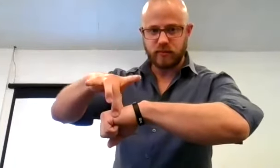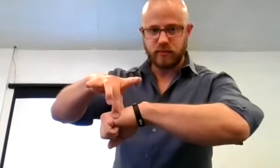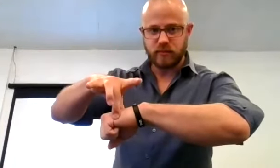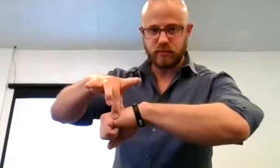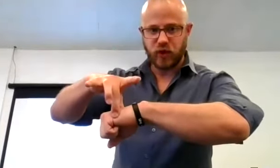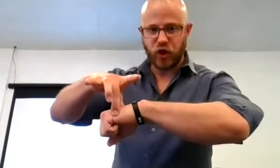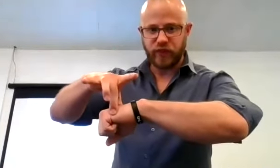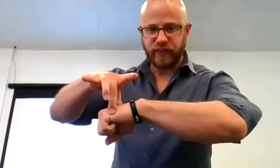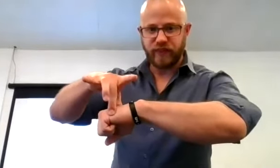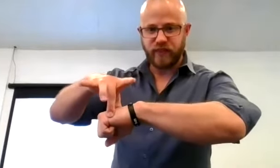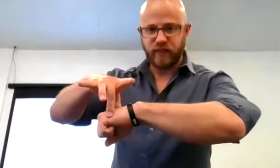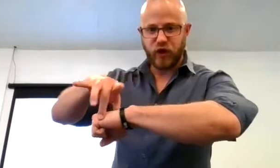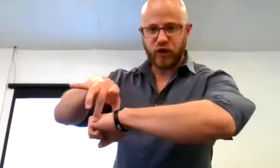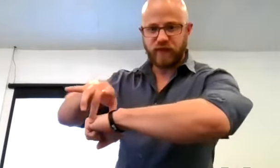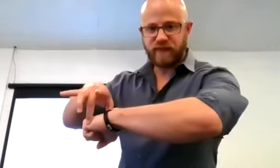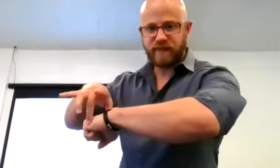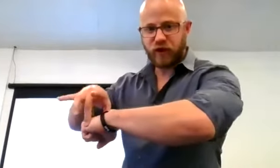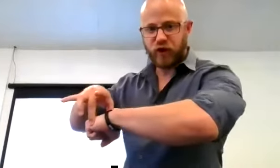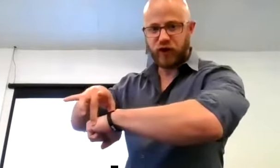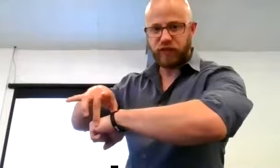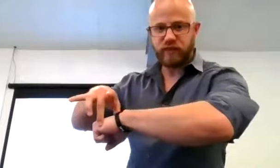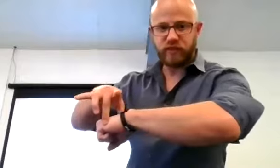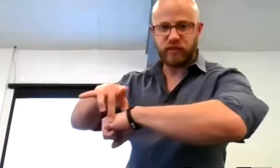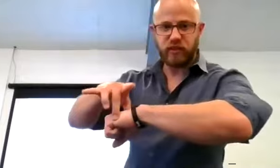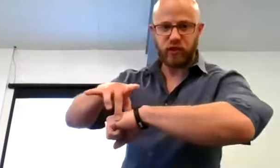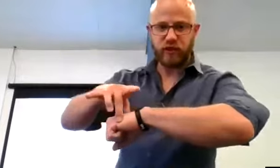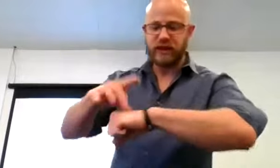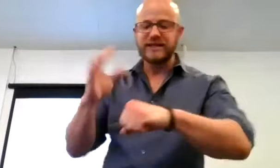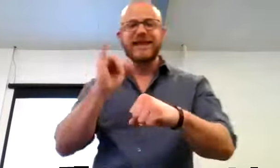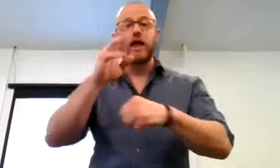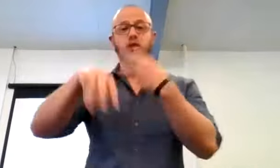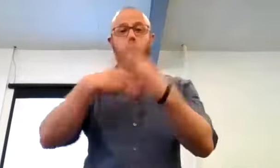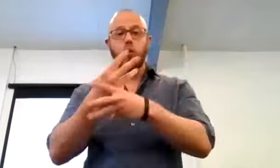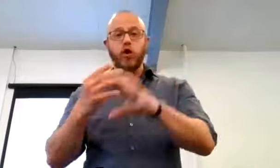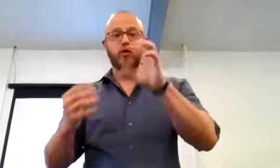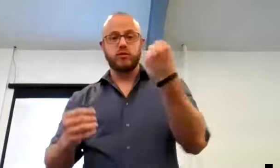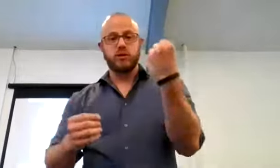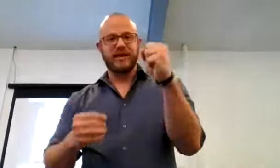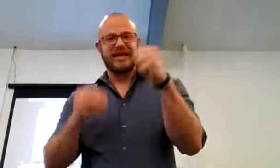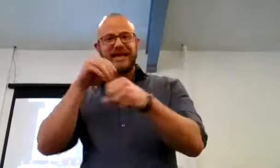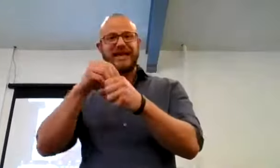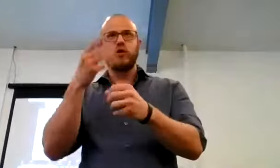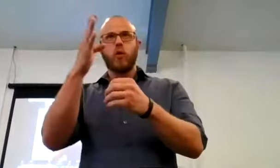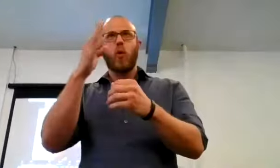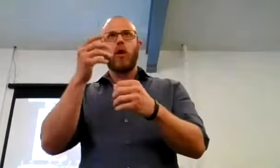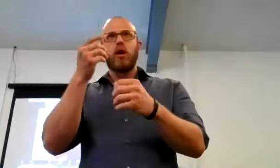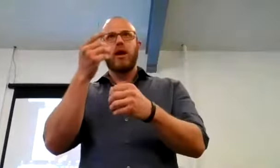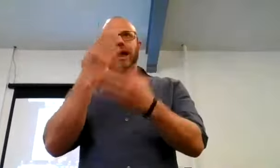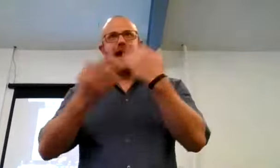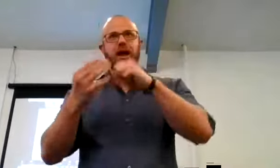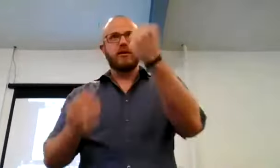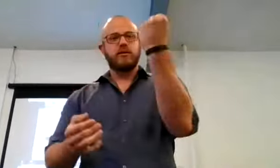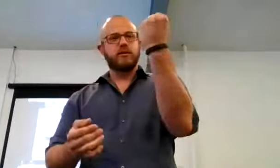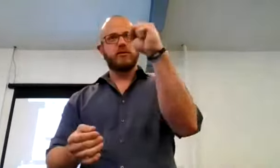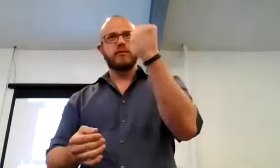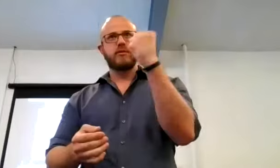you see it's placed right on top of my fist, on my other hand. And the world is like your fist.